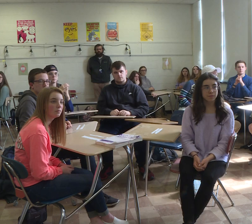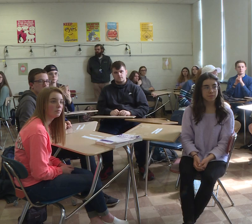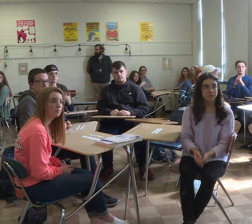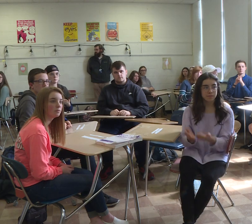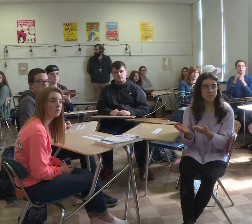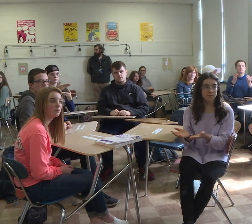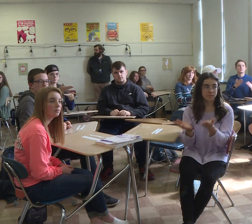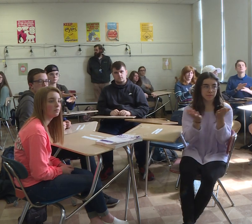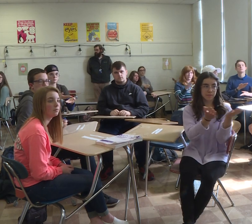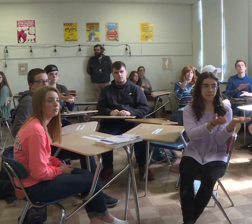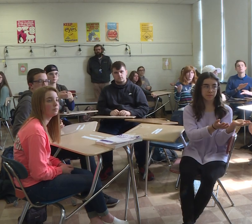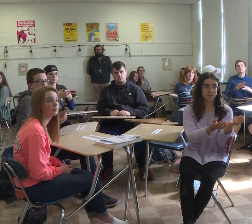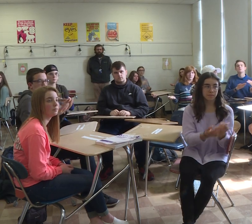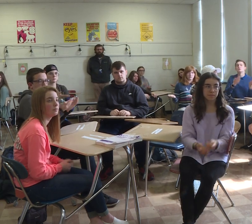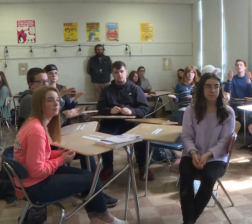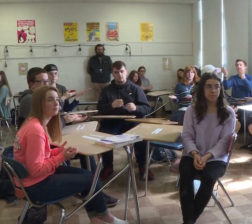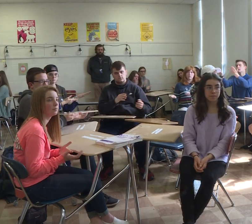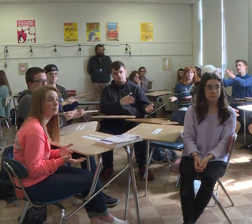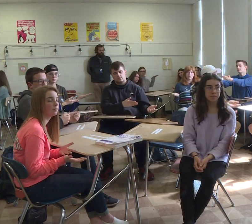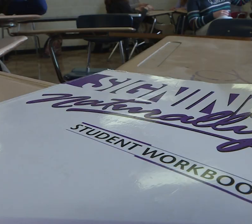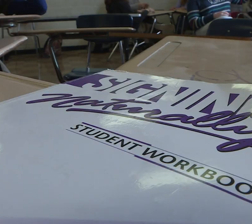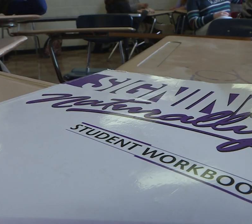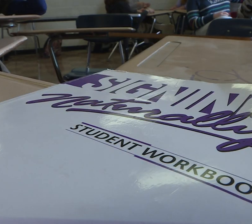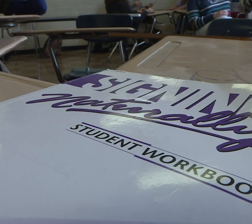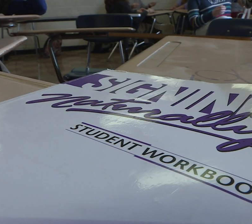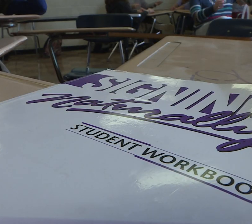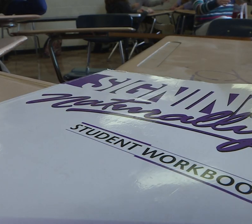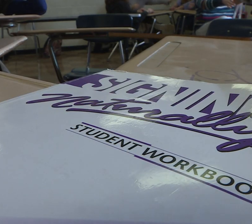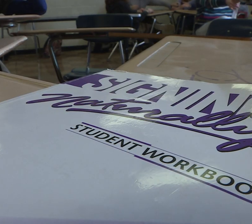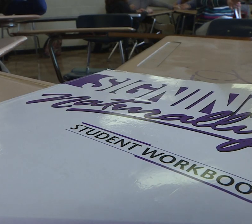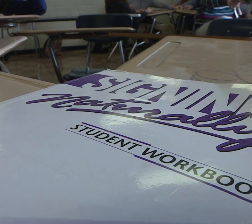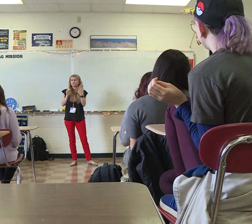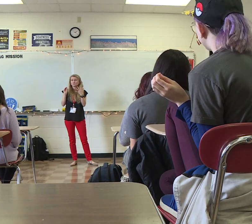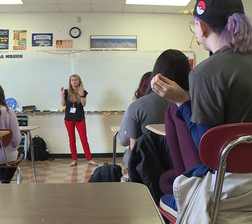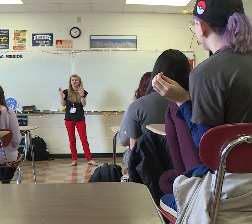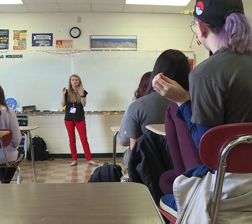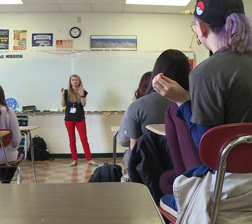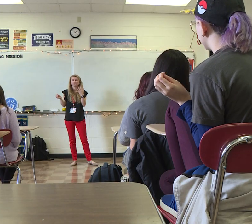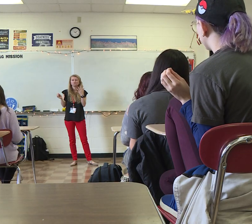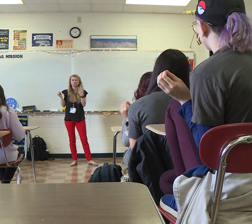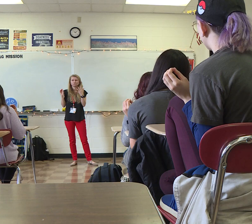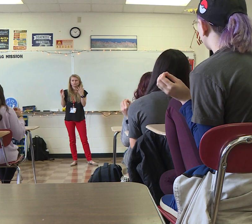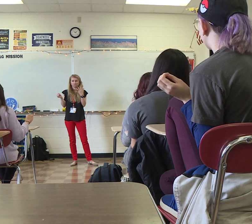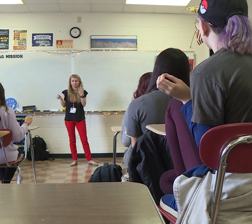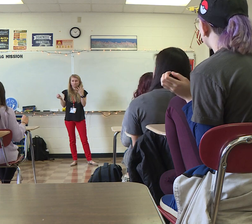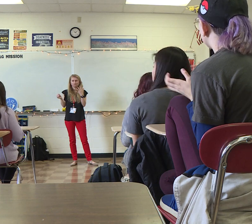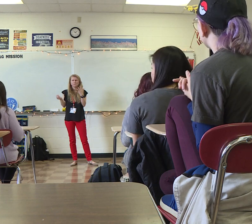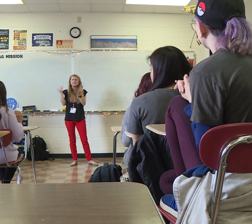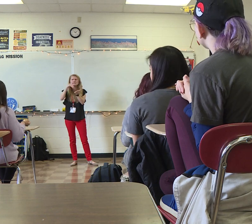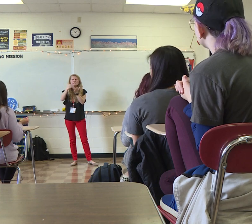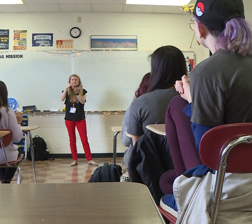the idea of an ASL class two years ago, the curriculum director knew she only wanted to do it if they could hire a deaf teacher.